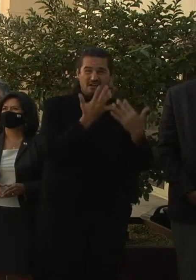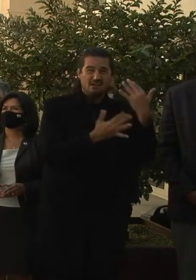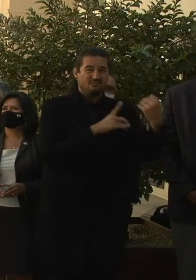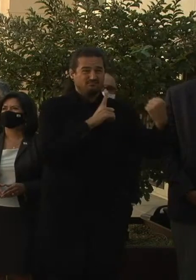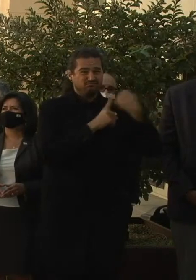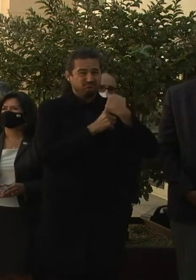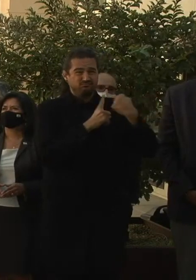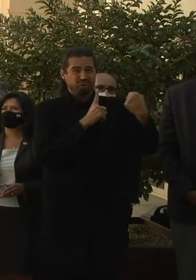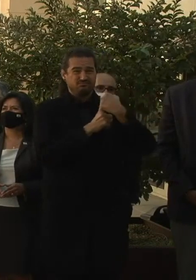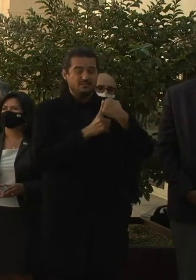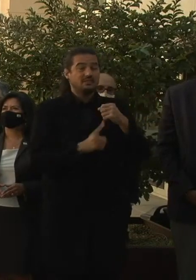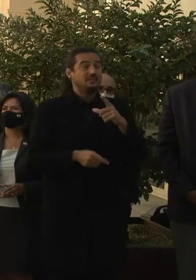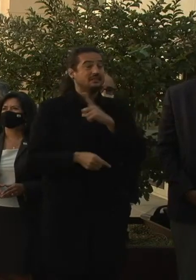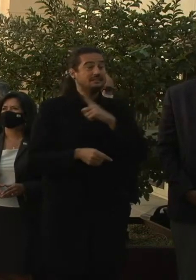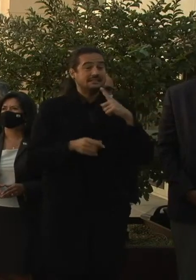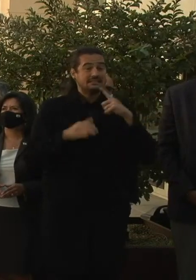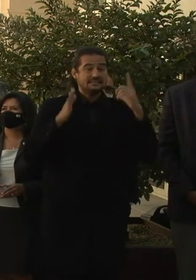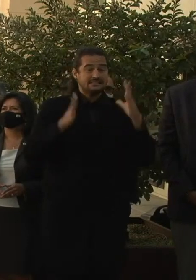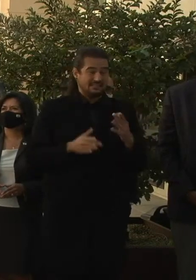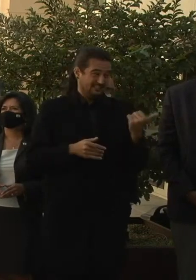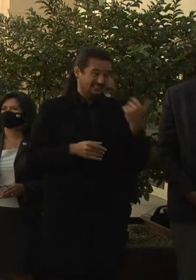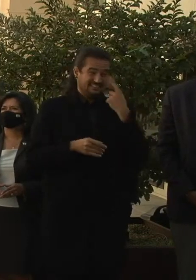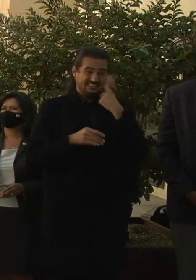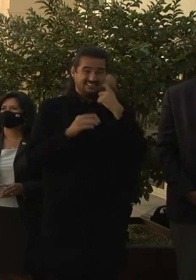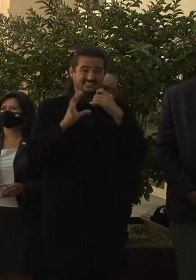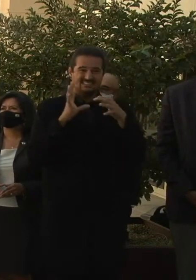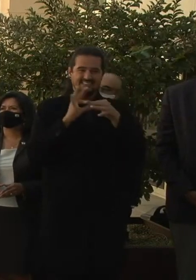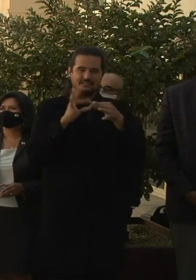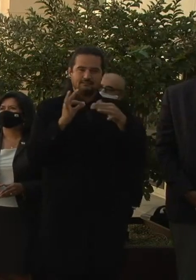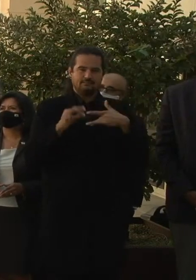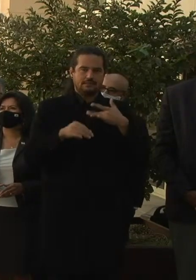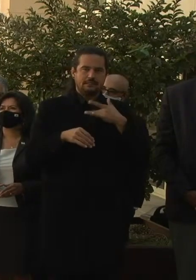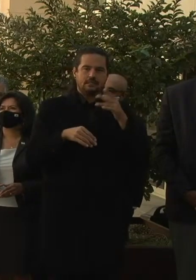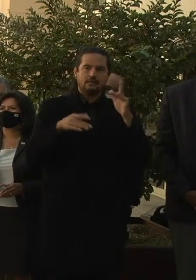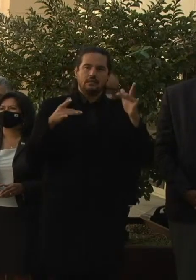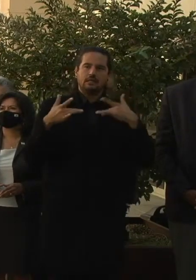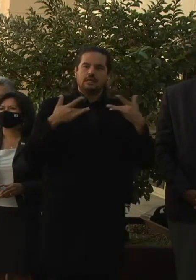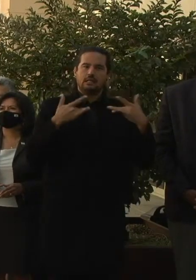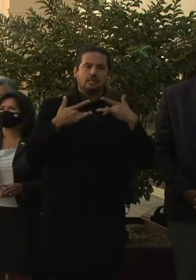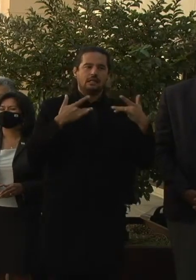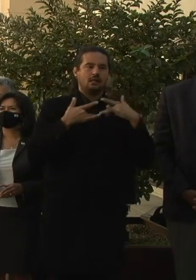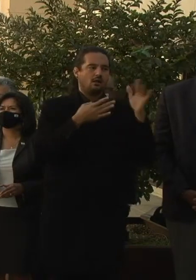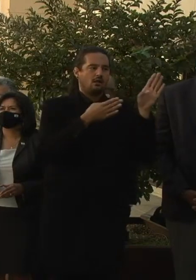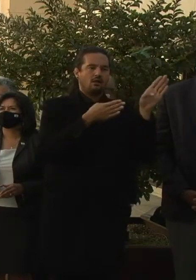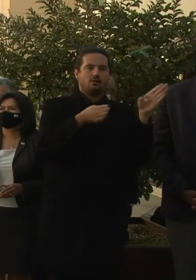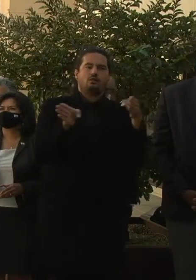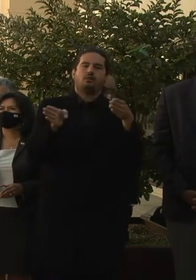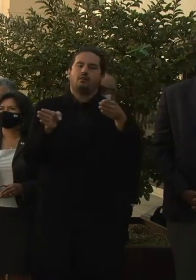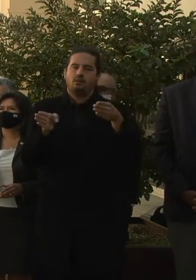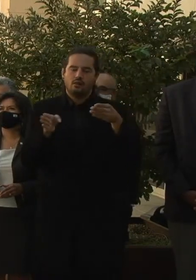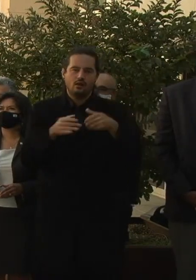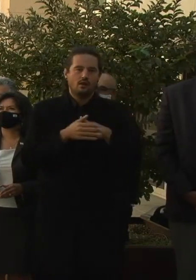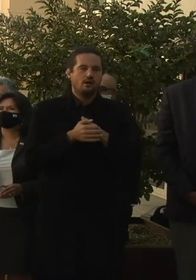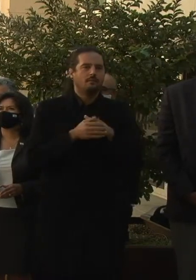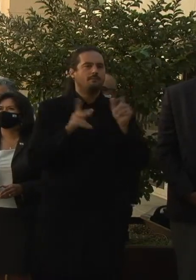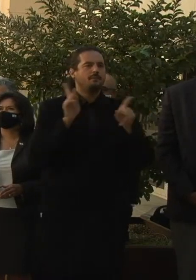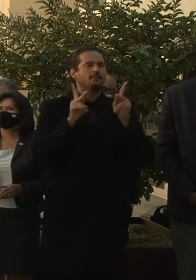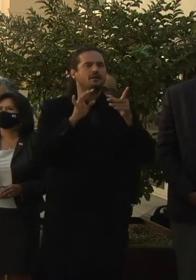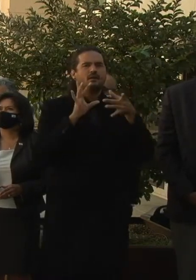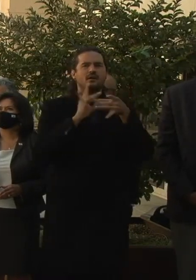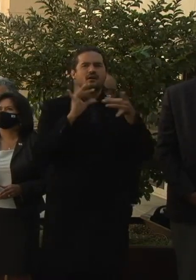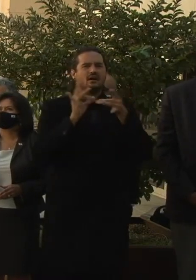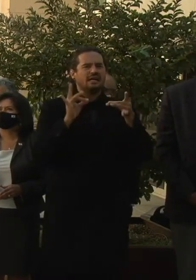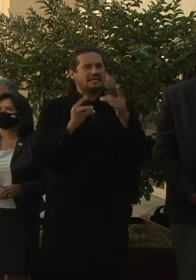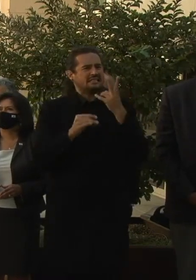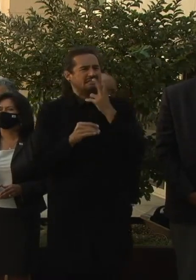absolutely right. There was a little bit of doubt, let's be honest, that folks had suggested, that doubt would pervade the legislature